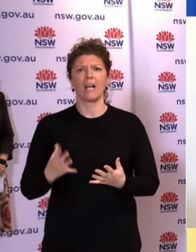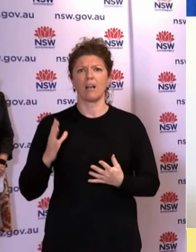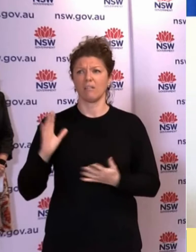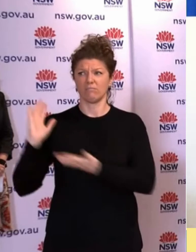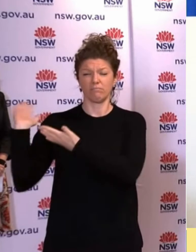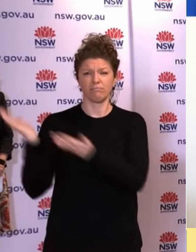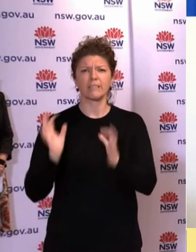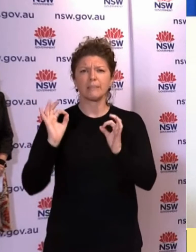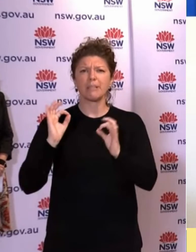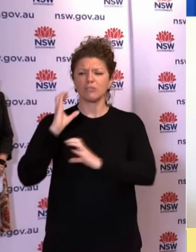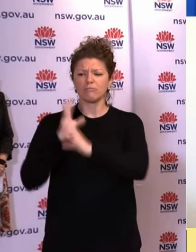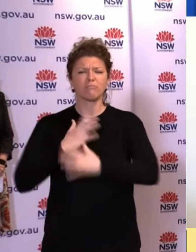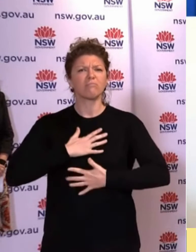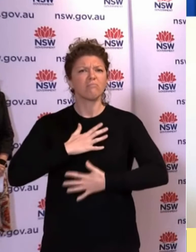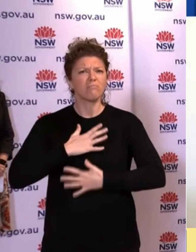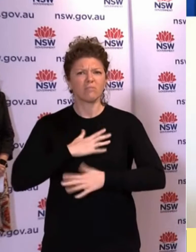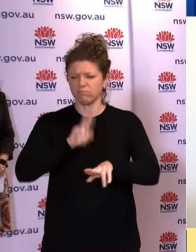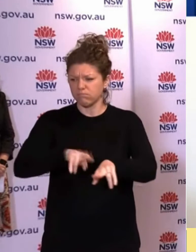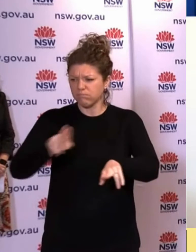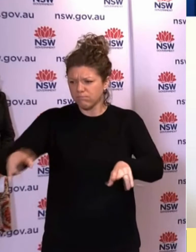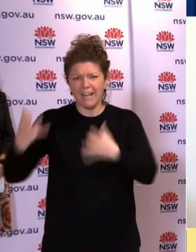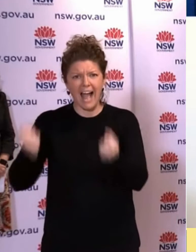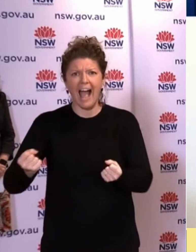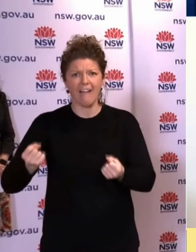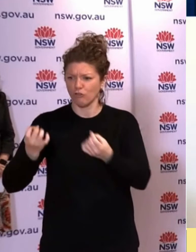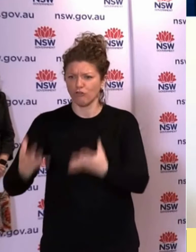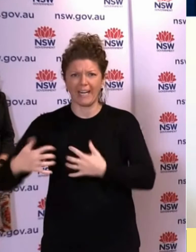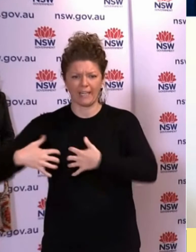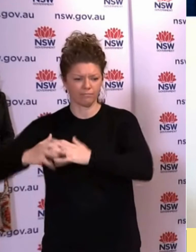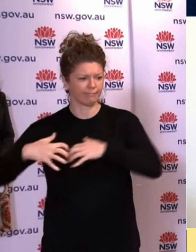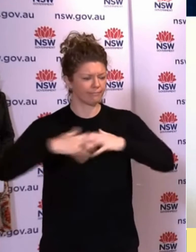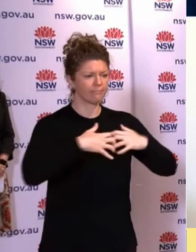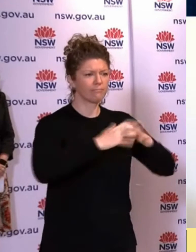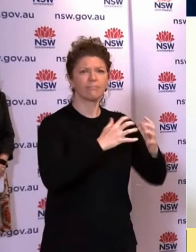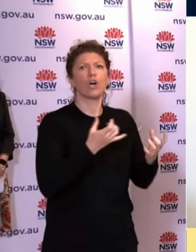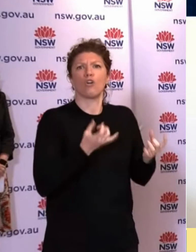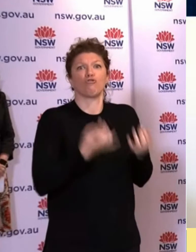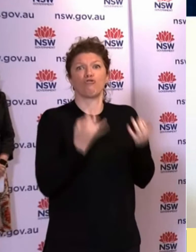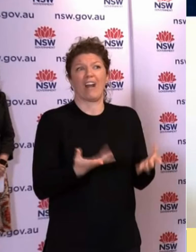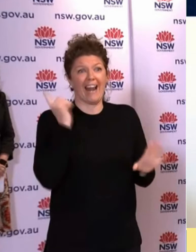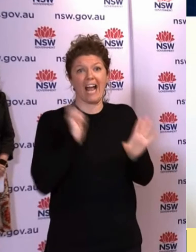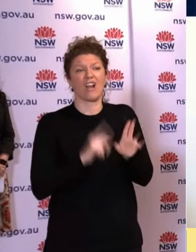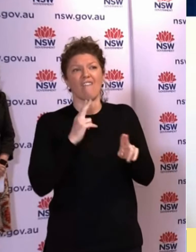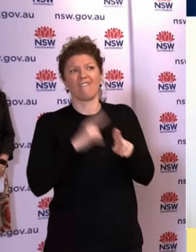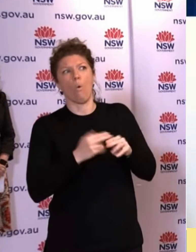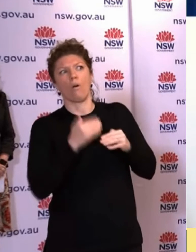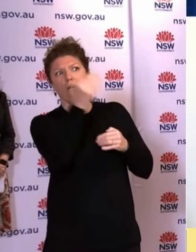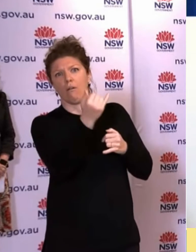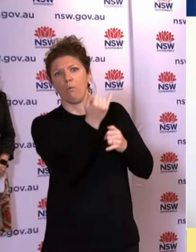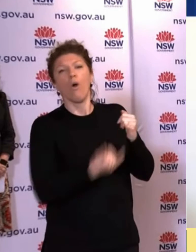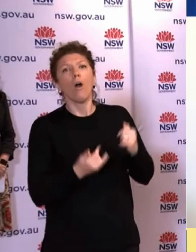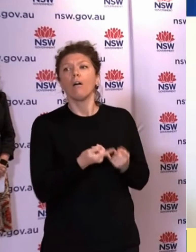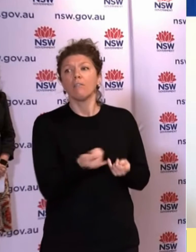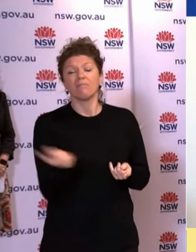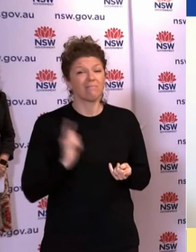ventilators. We have amazing health staff who are working very hard at the moment to keep us all safe, and it'll be additional pressure on them. They've